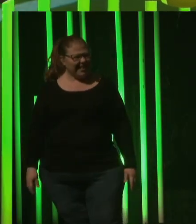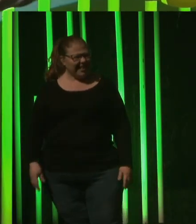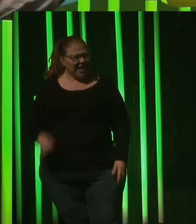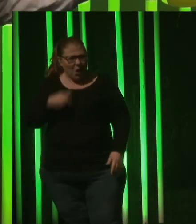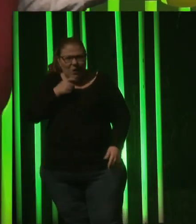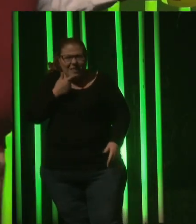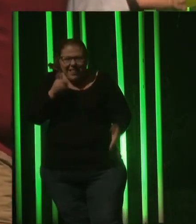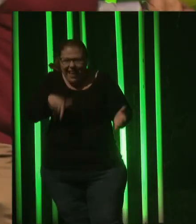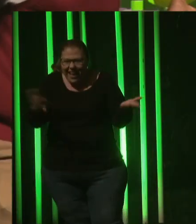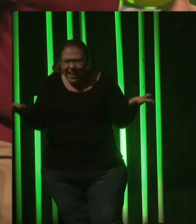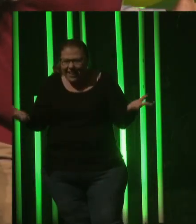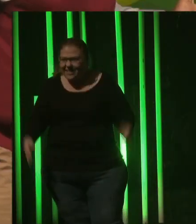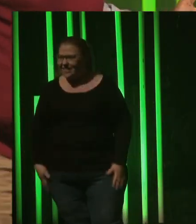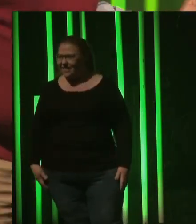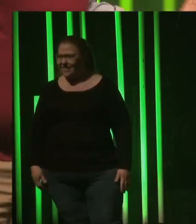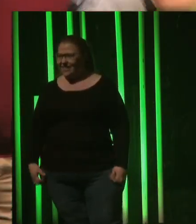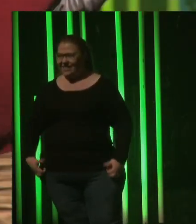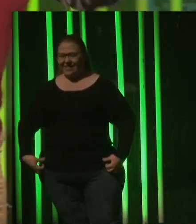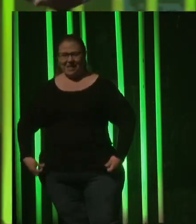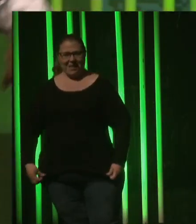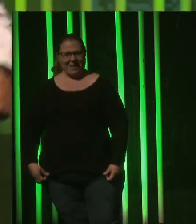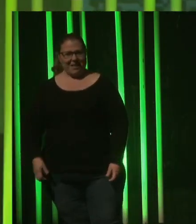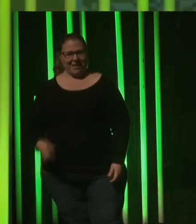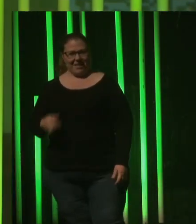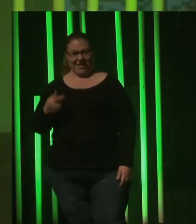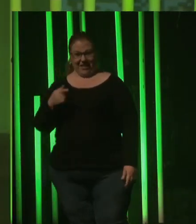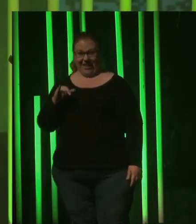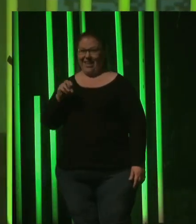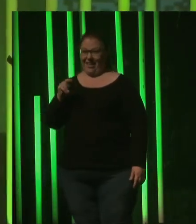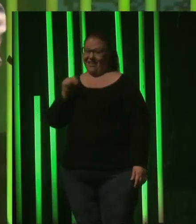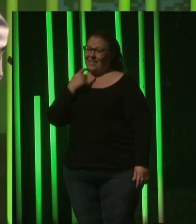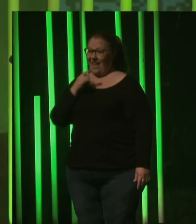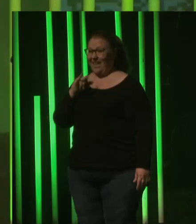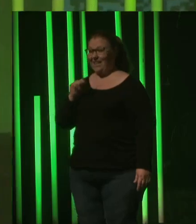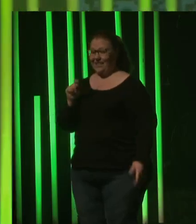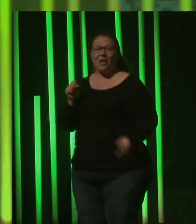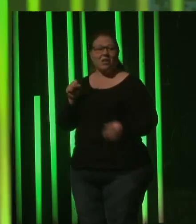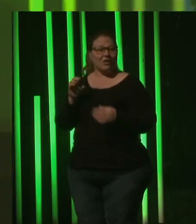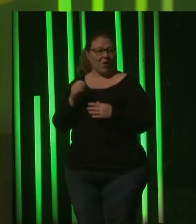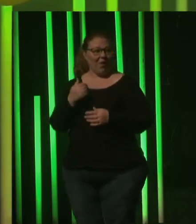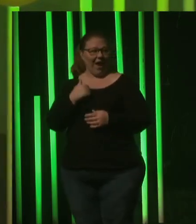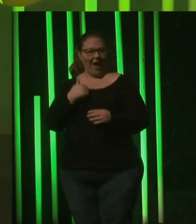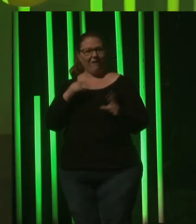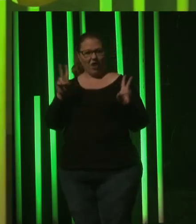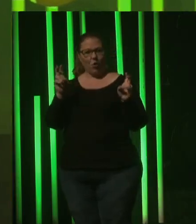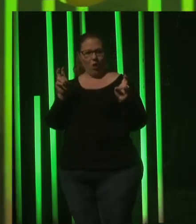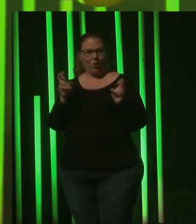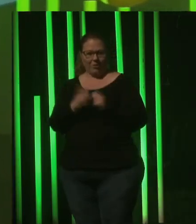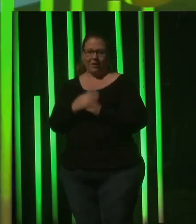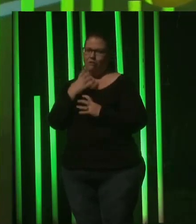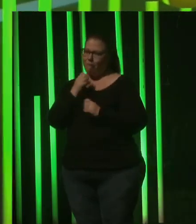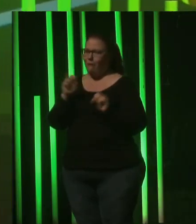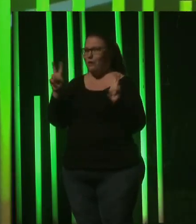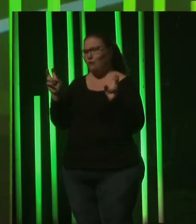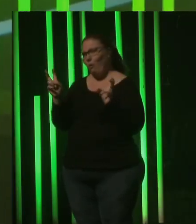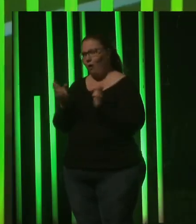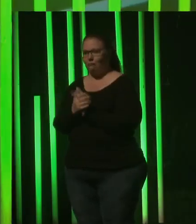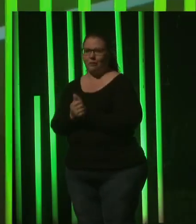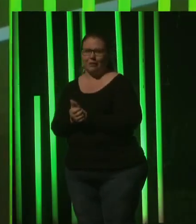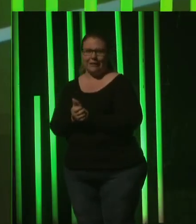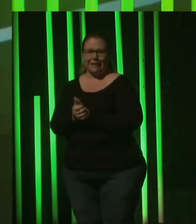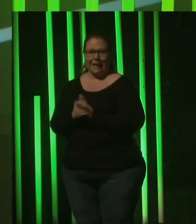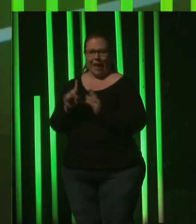Who said that? He said it. And so I got this quote. I just love this quote. Listen to what this quote said